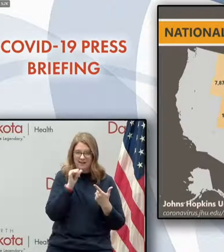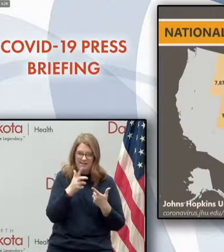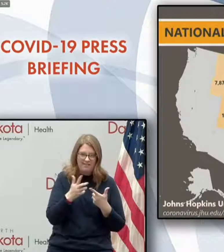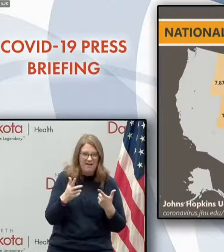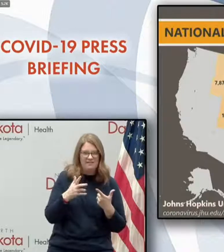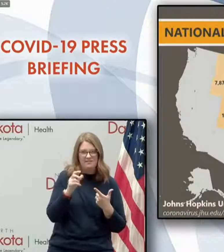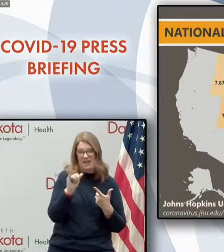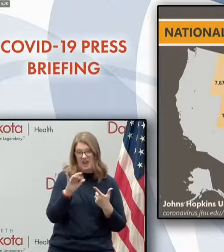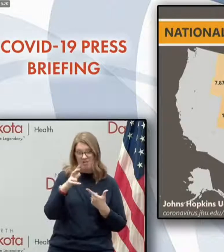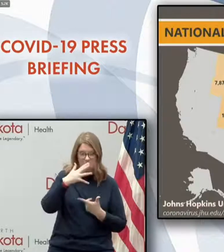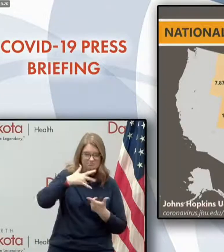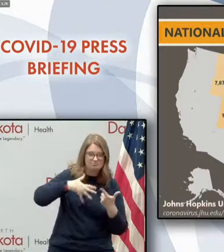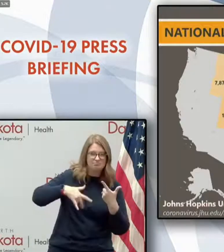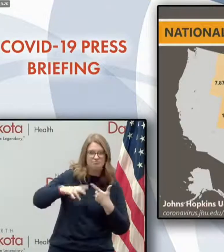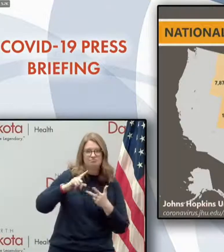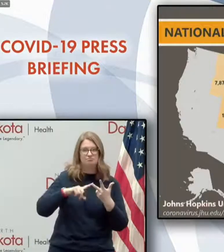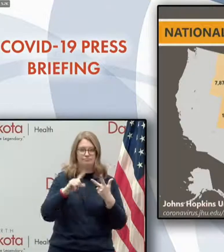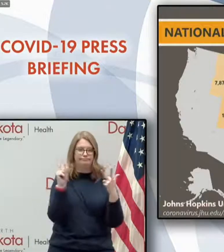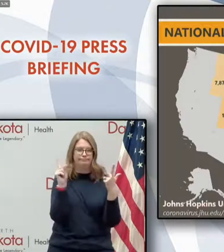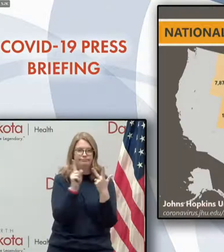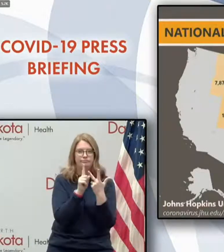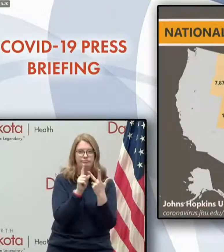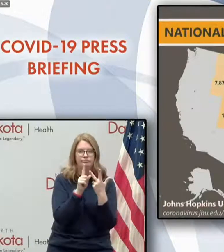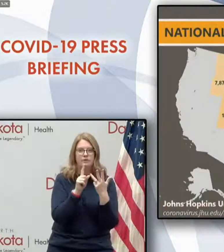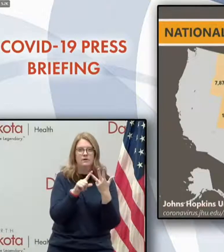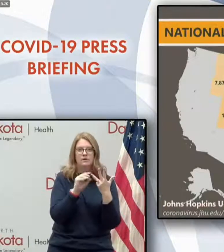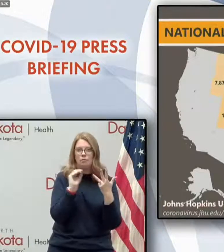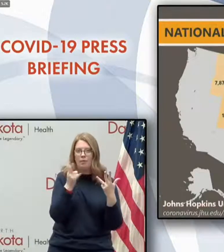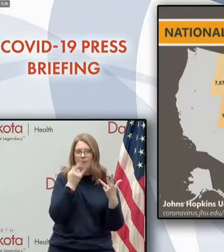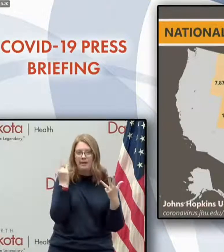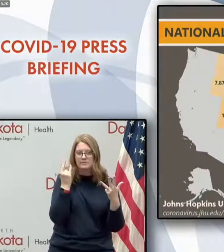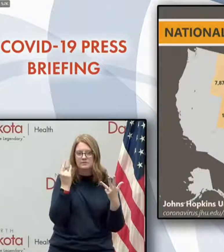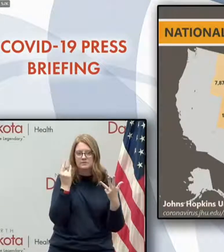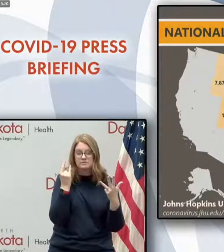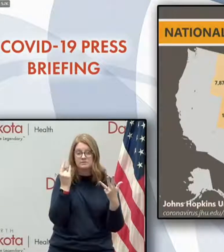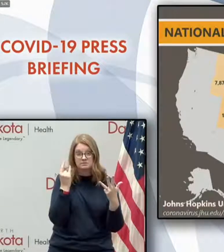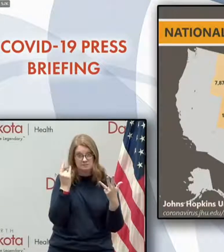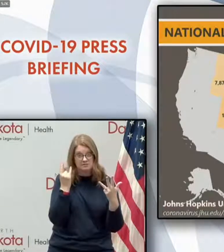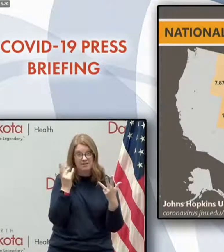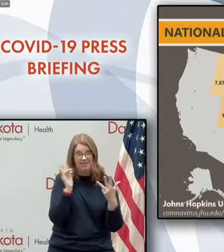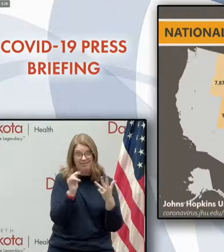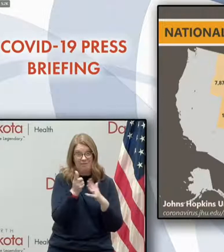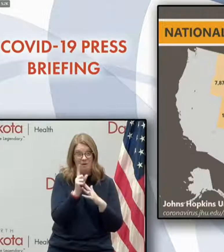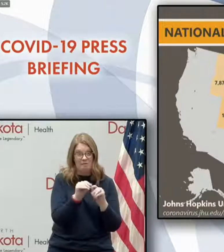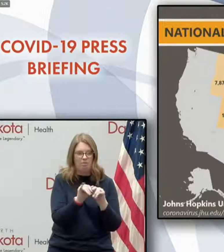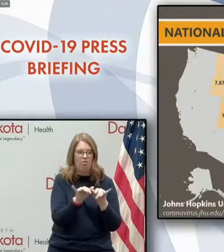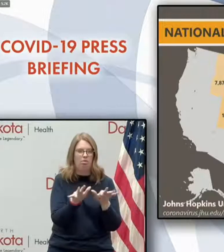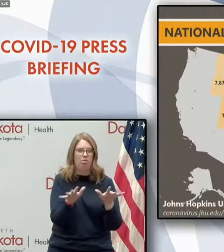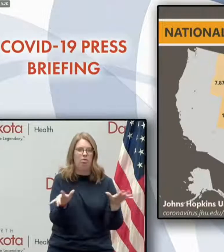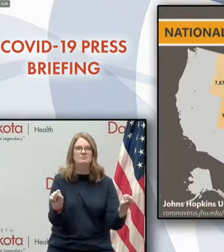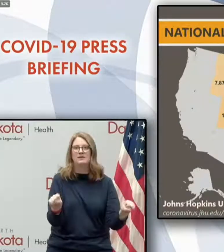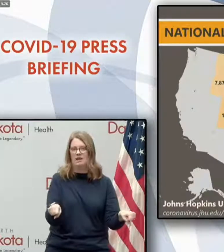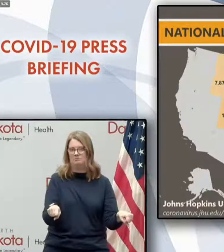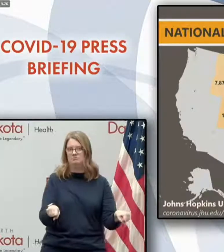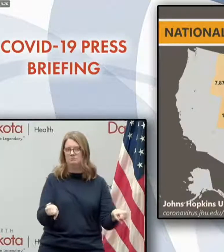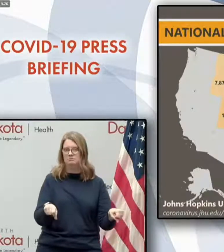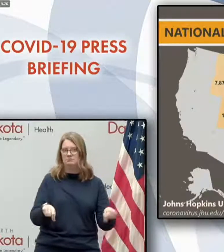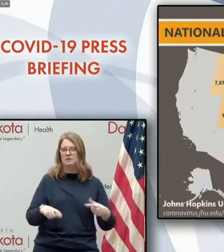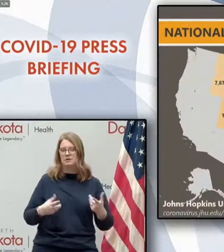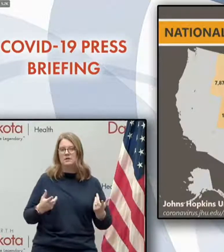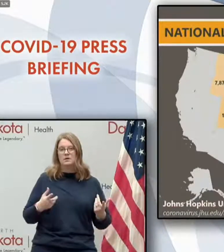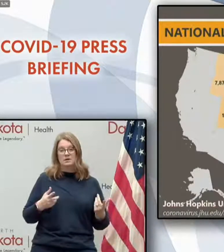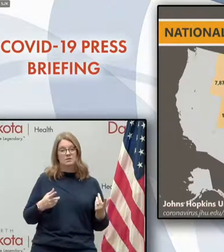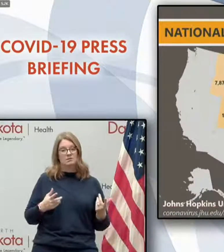circulation and close contact and unmasked. These can create highly transmissible moments compared to doing the same